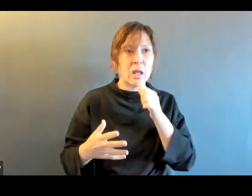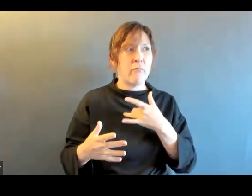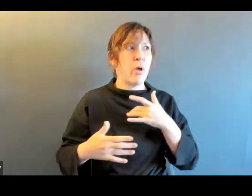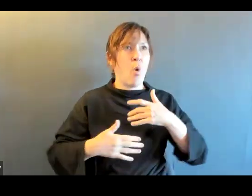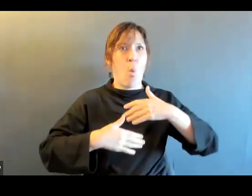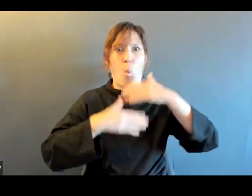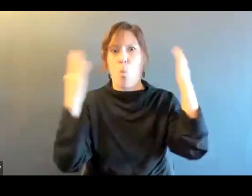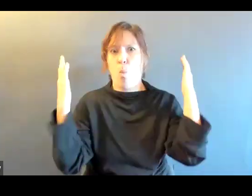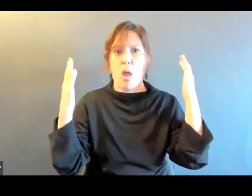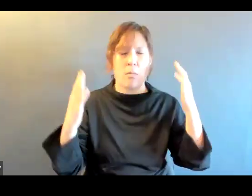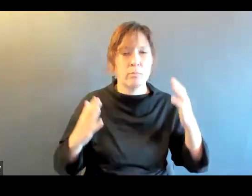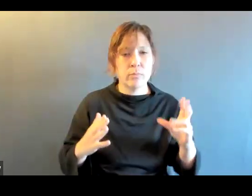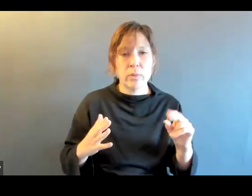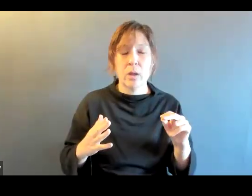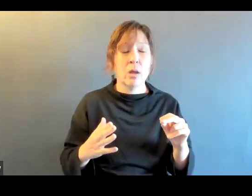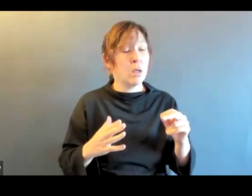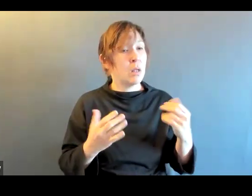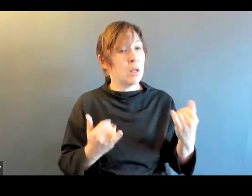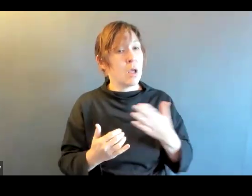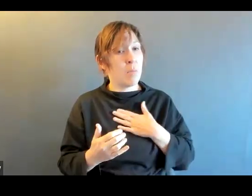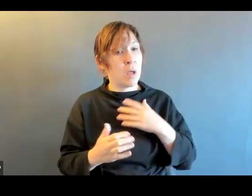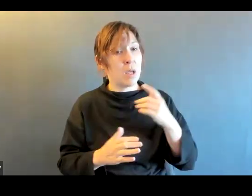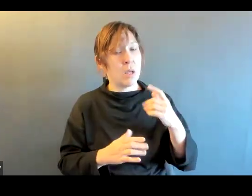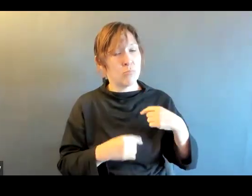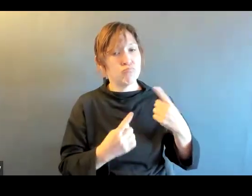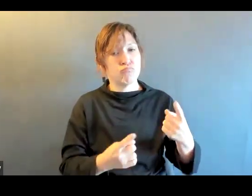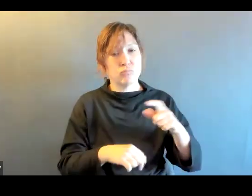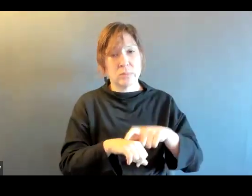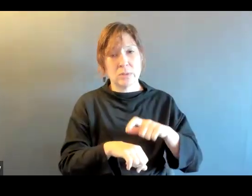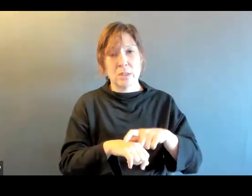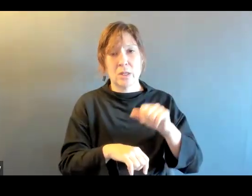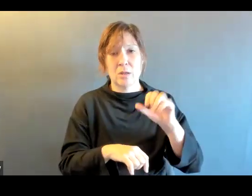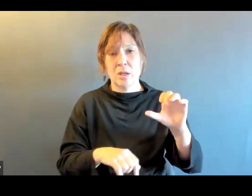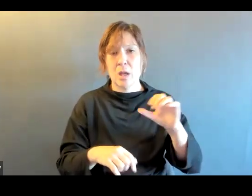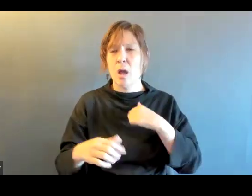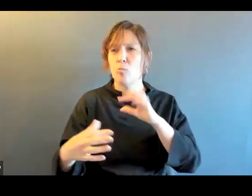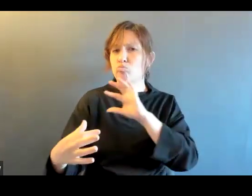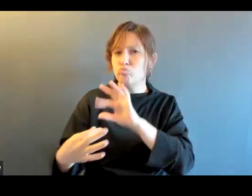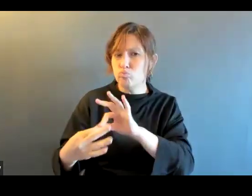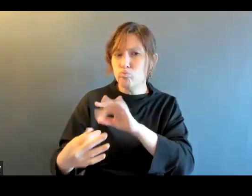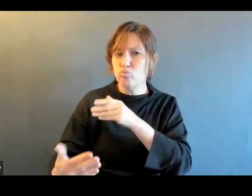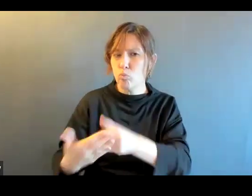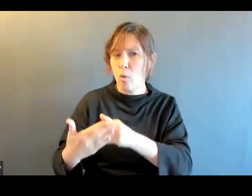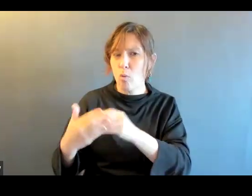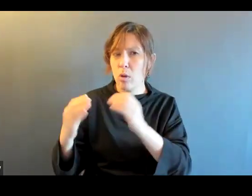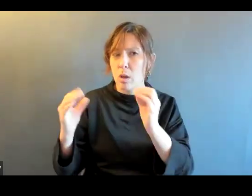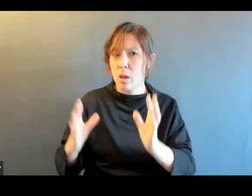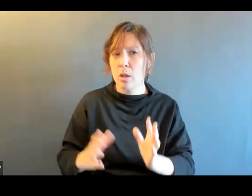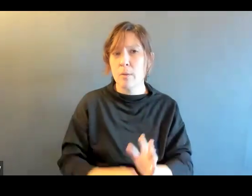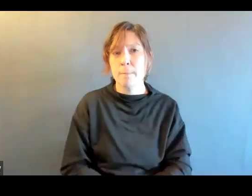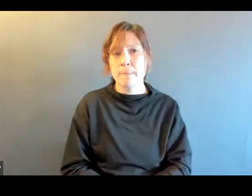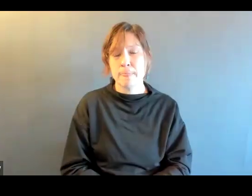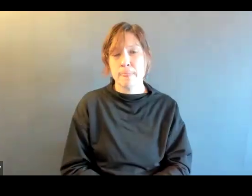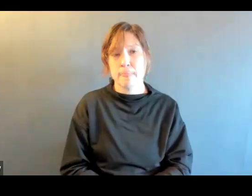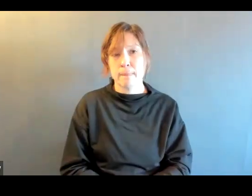strangers. During my time at ACC, I've been able to build close relationships with my teachers, and I know